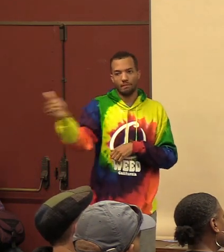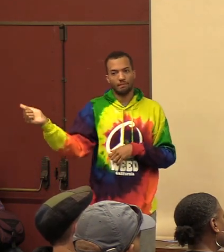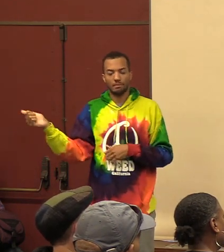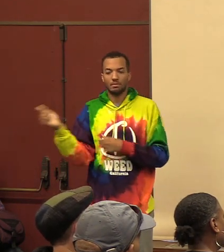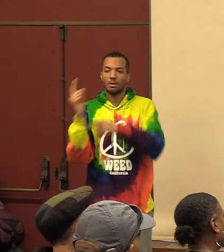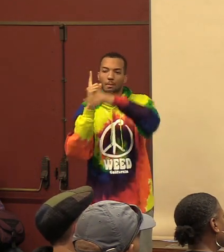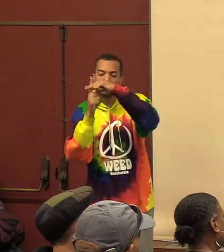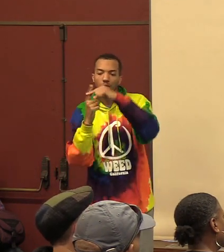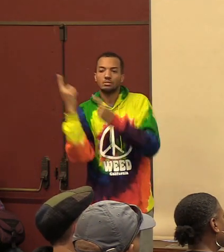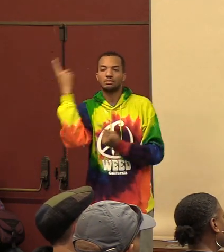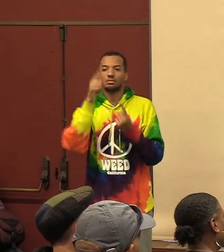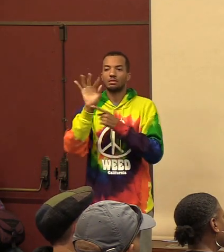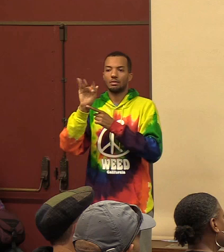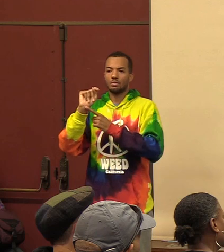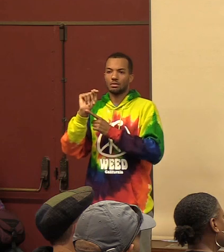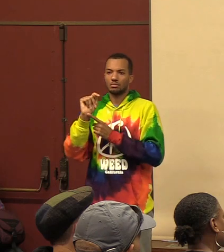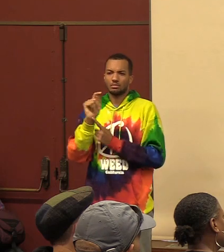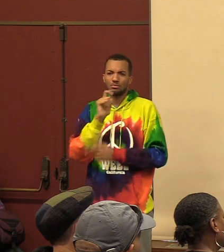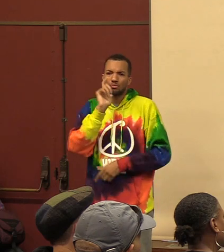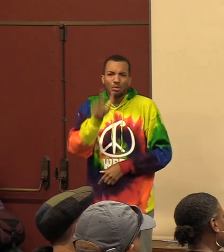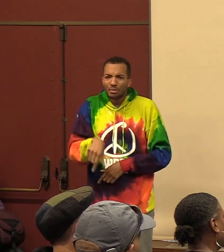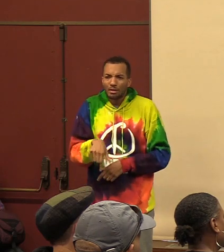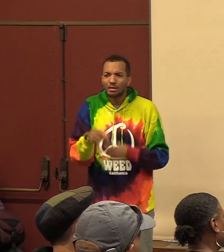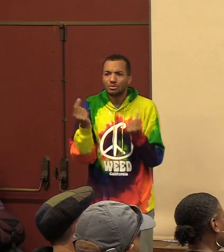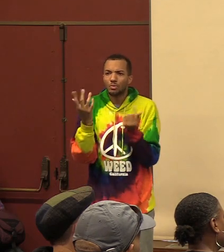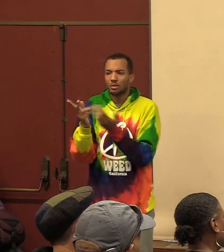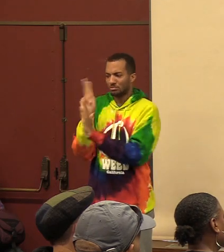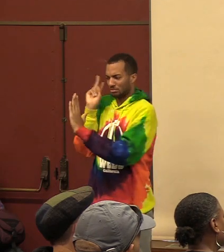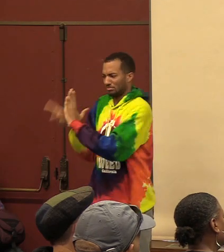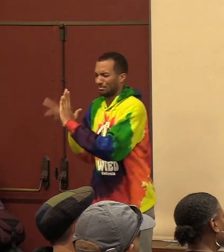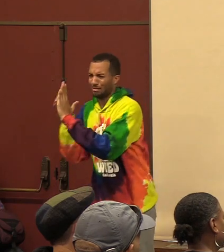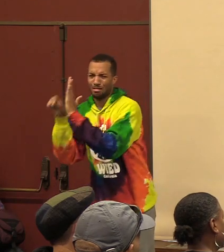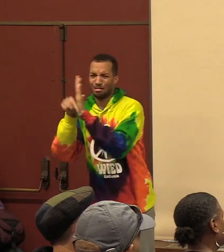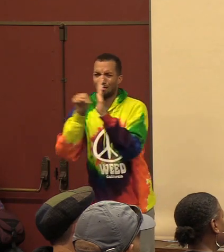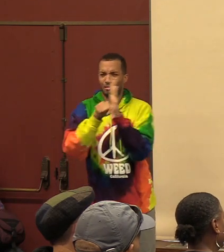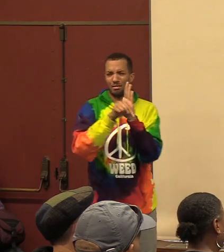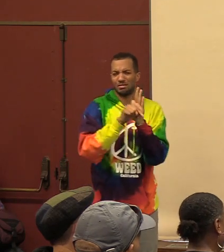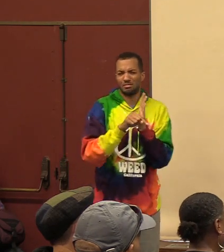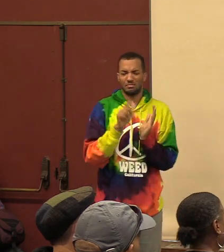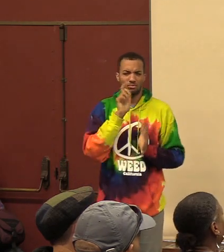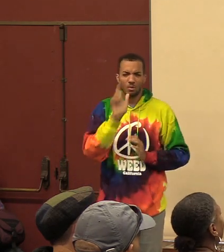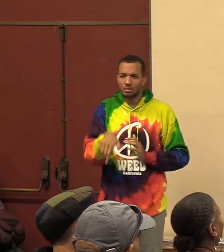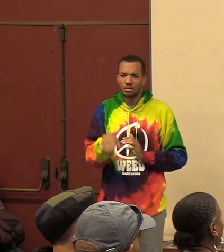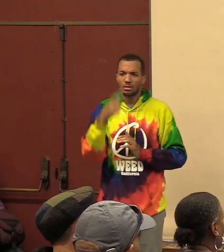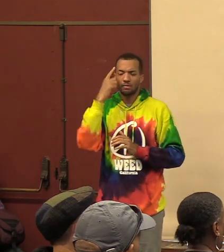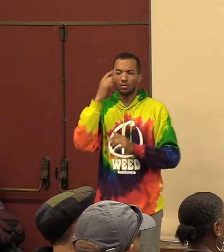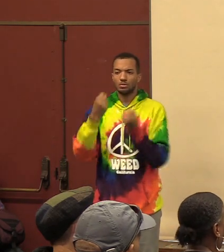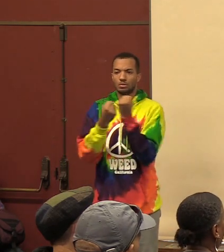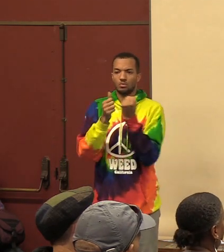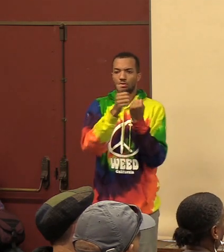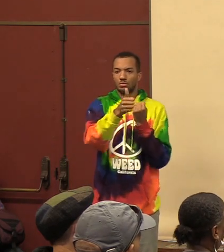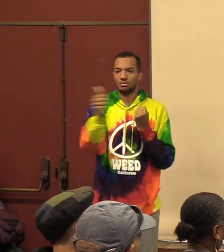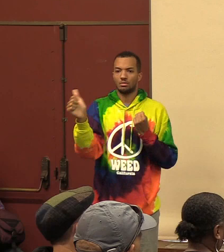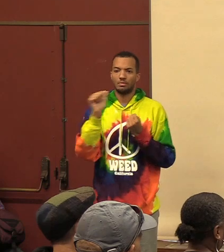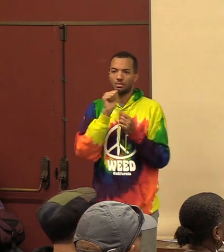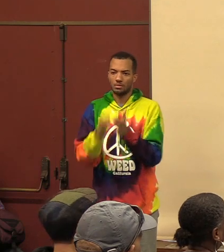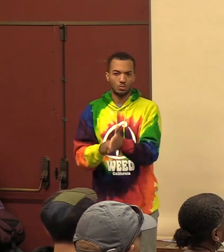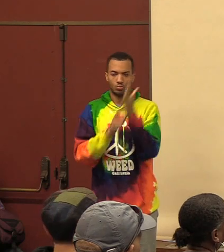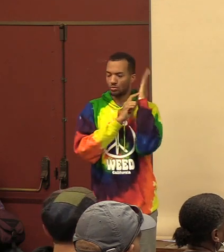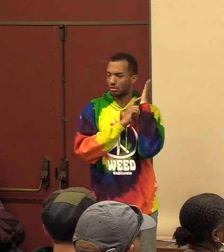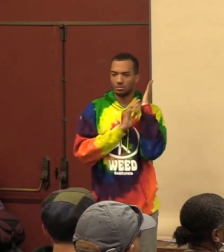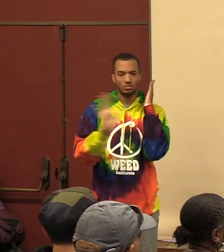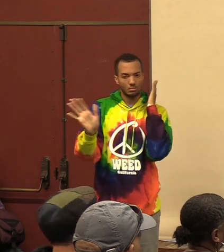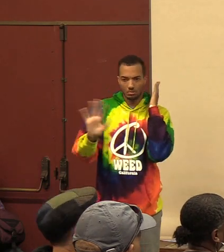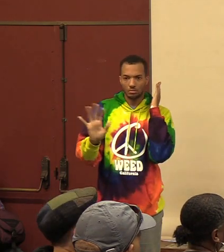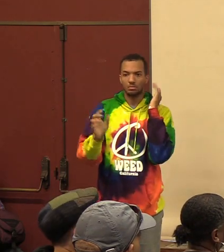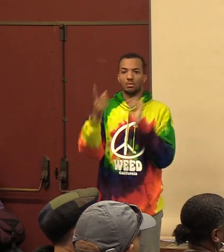fact that you don't need to kill anything to sustain your life. And when you want